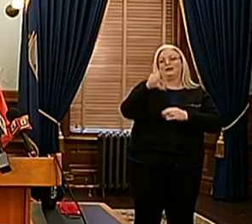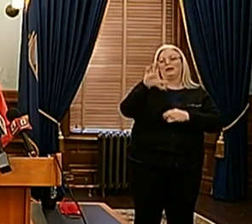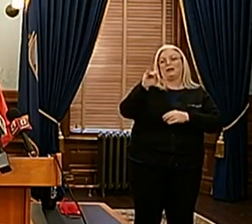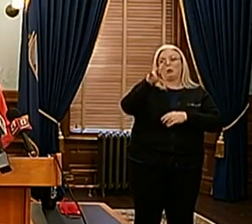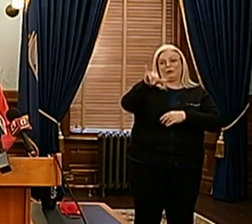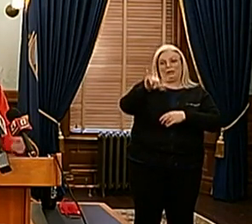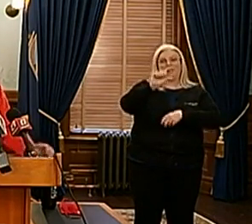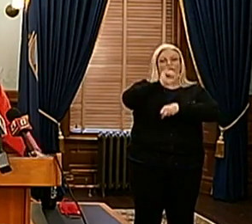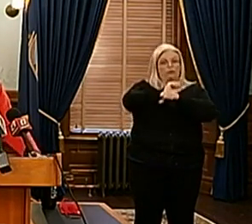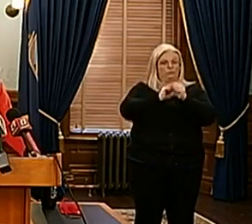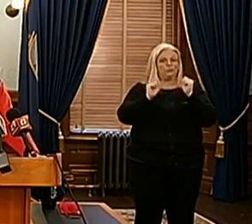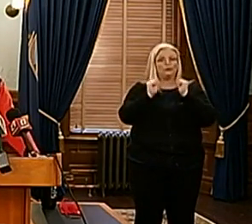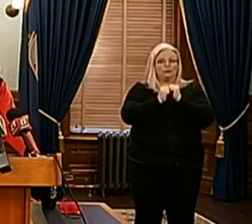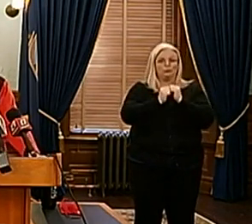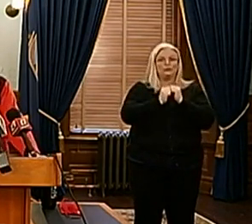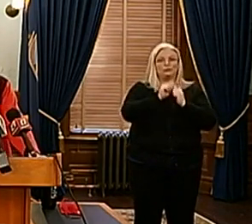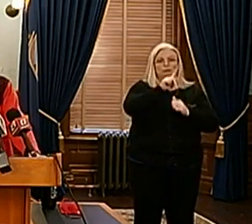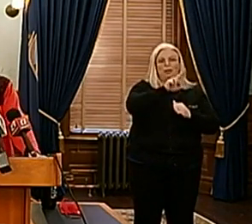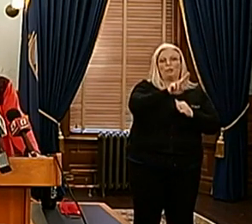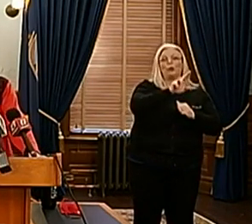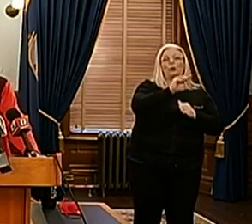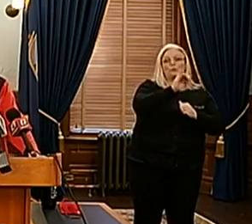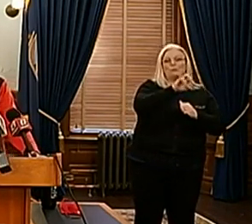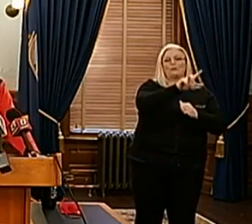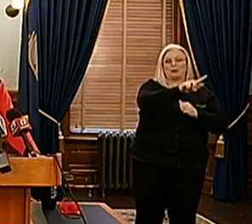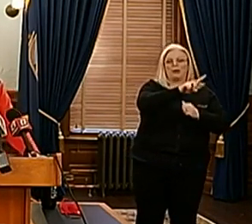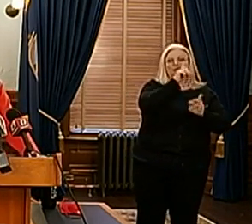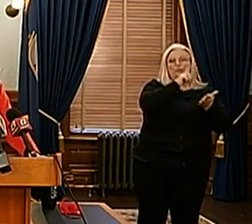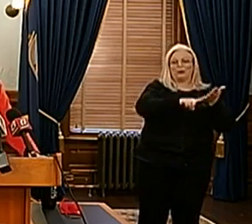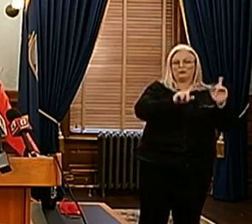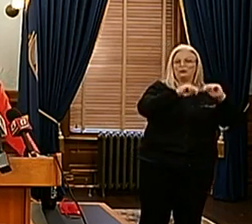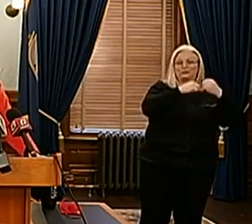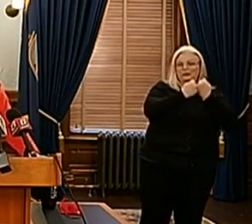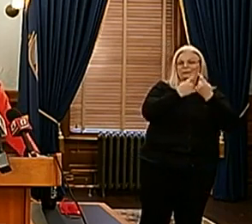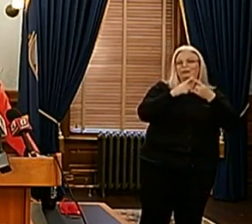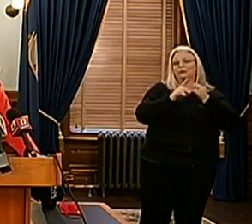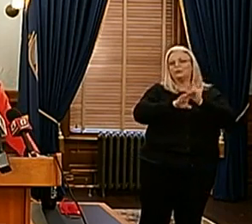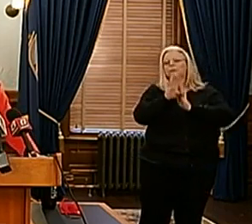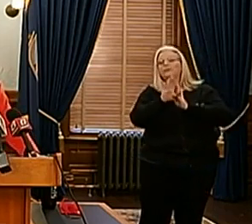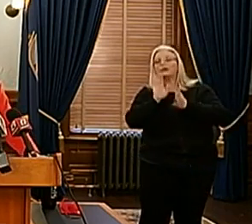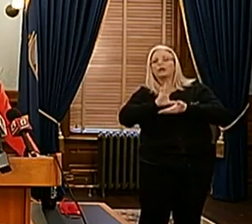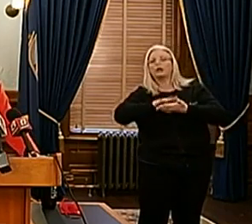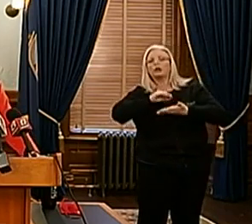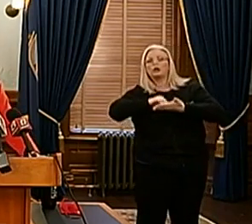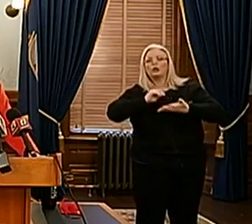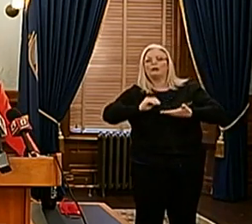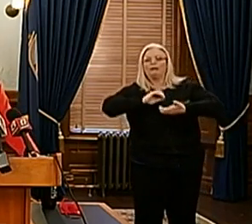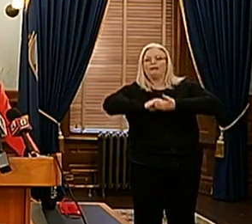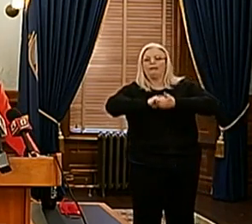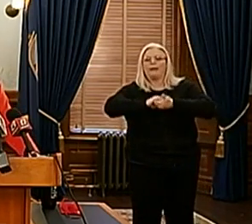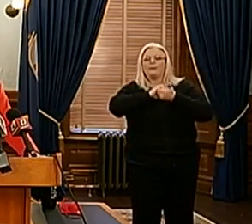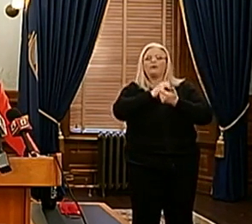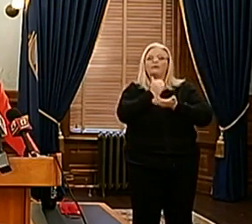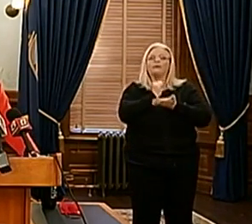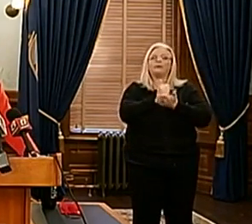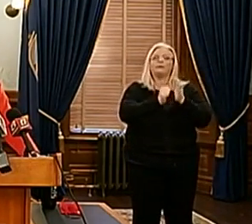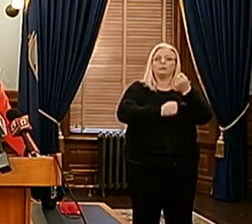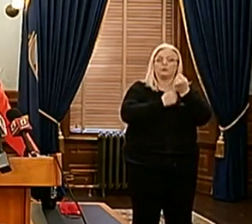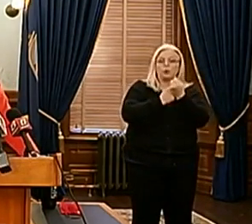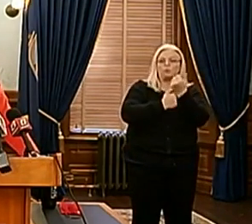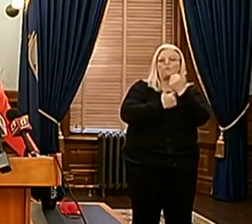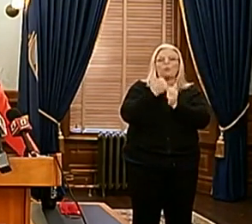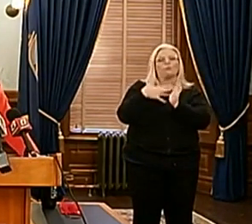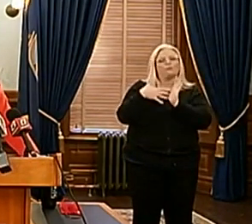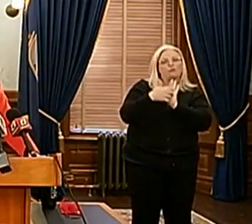be working with a KU Med research team to build a learning collaborative that will help support our most